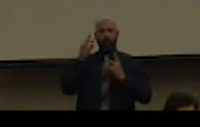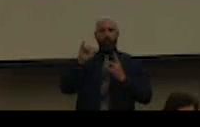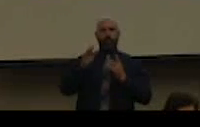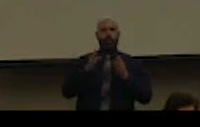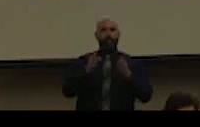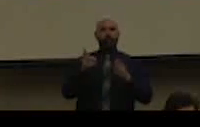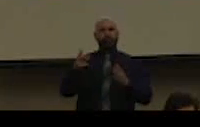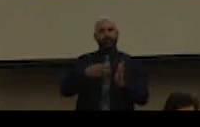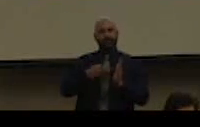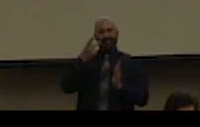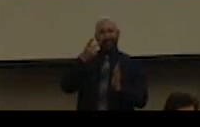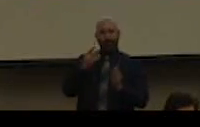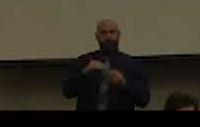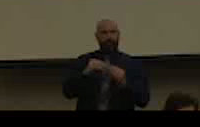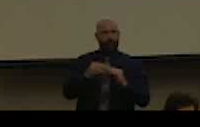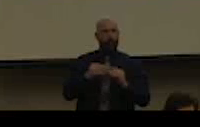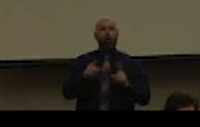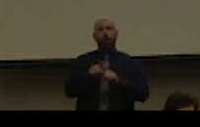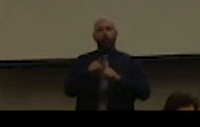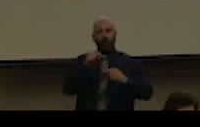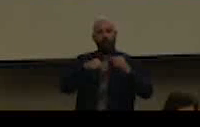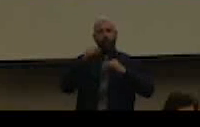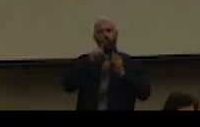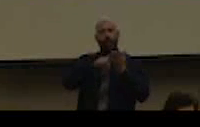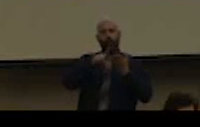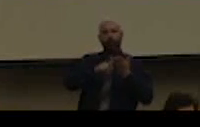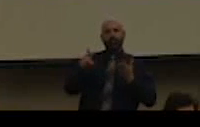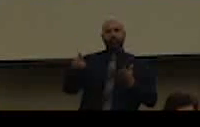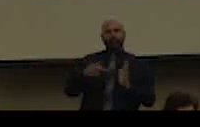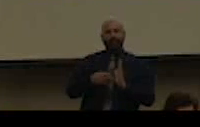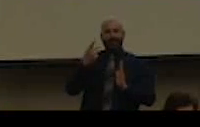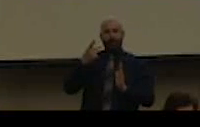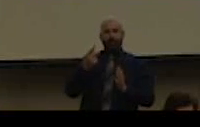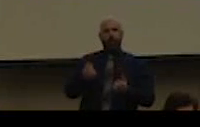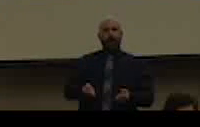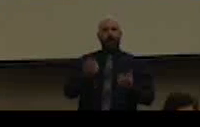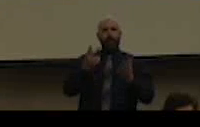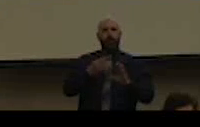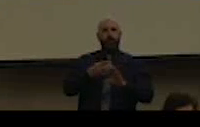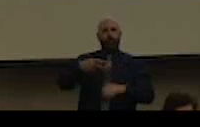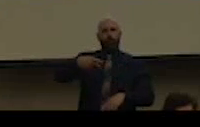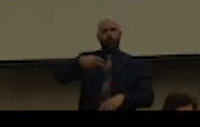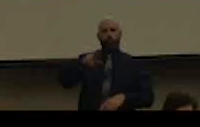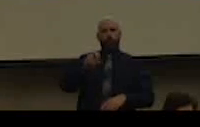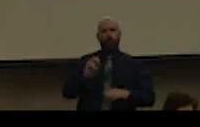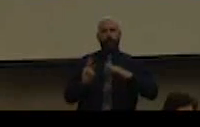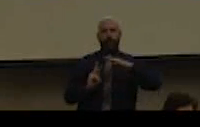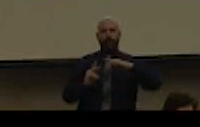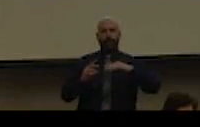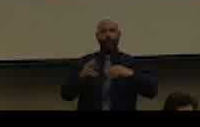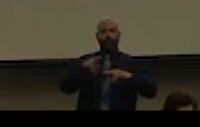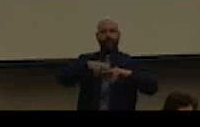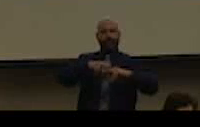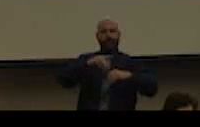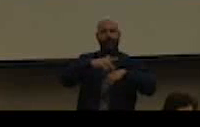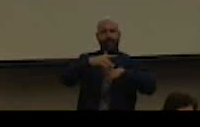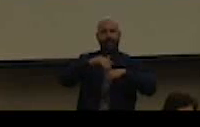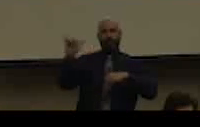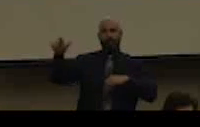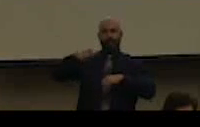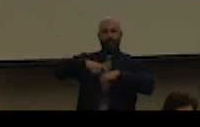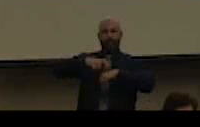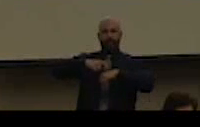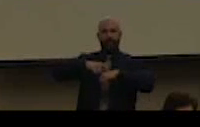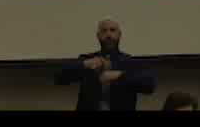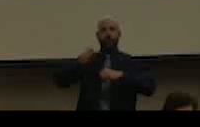number, also I was going back and researching, she doubled the number of pre-K slots at that time. In addition to the fact it was under her leadership,